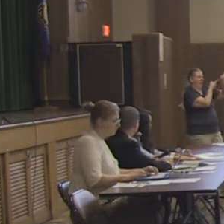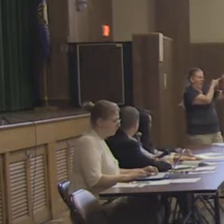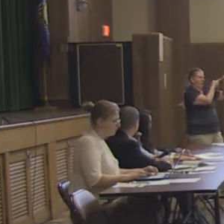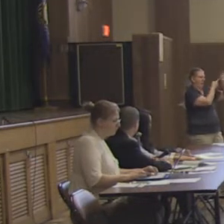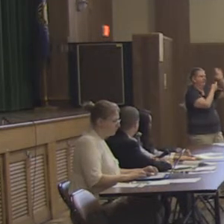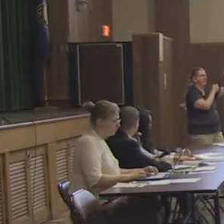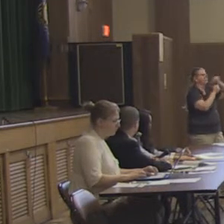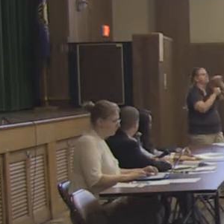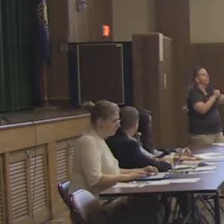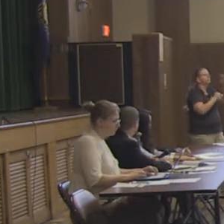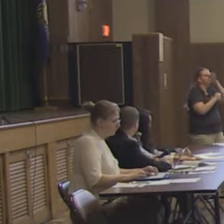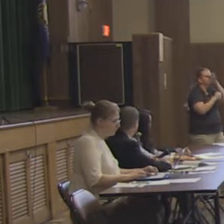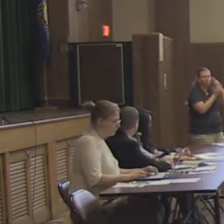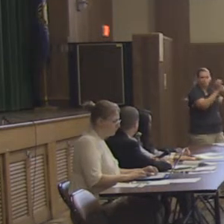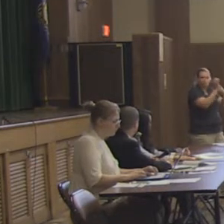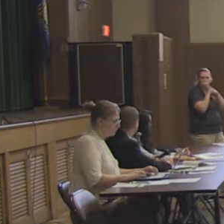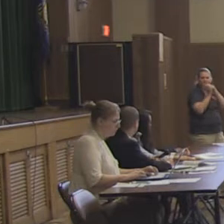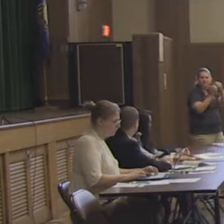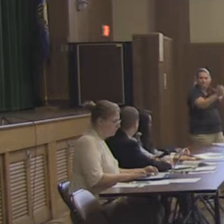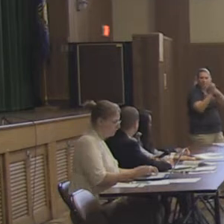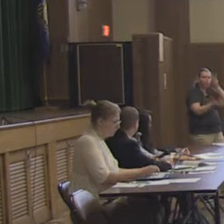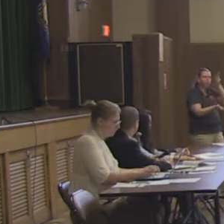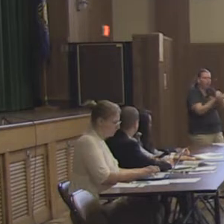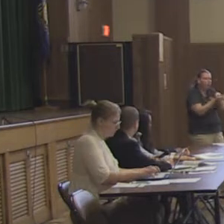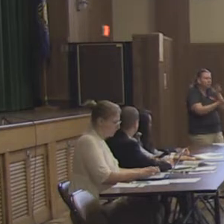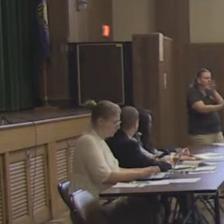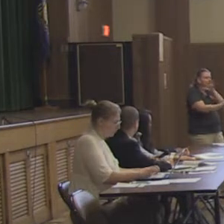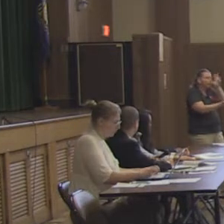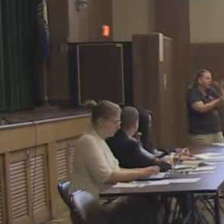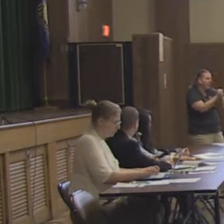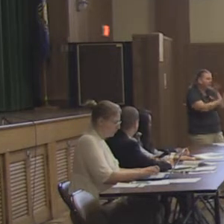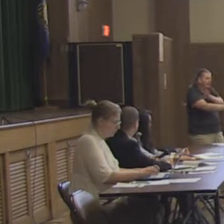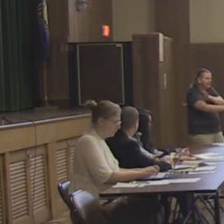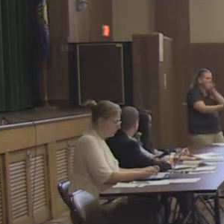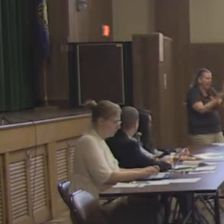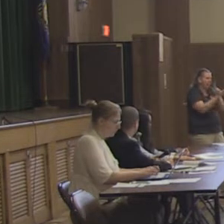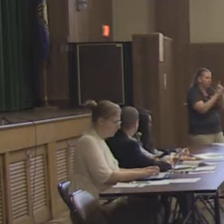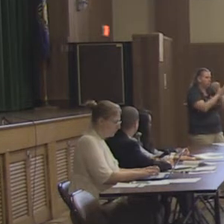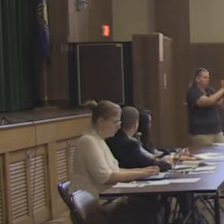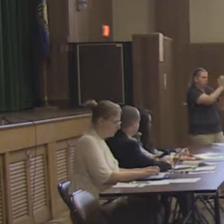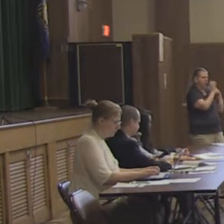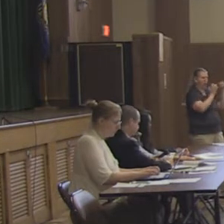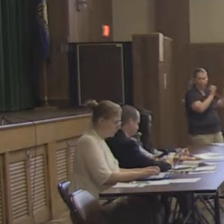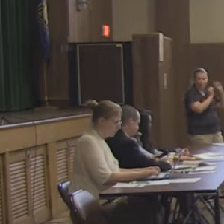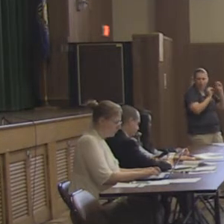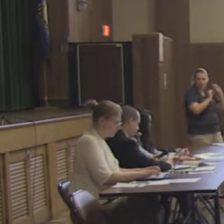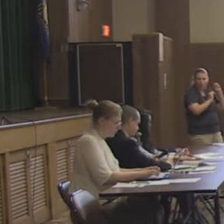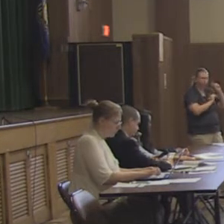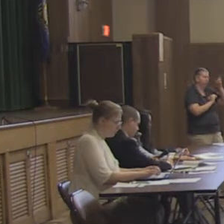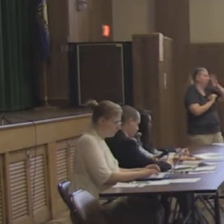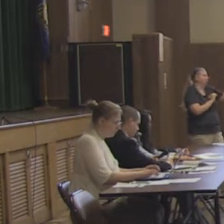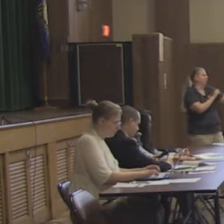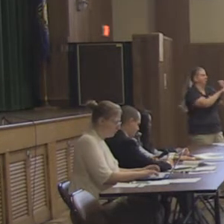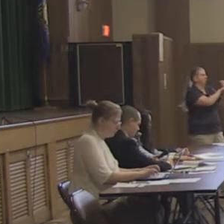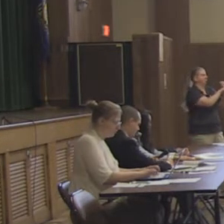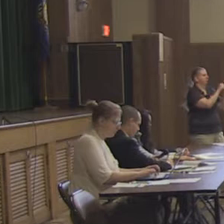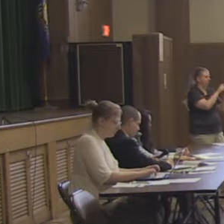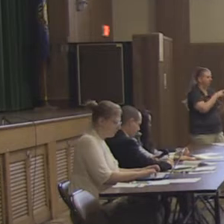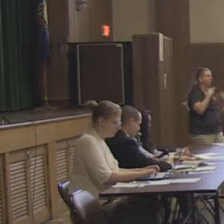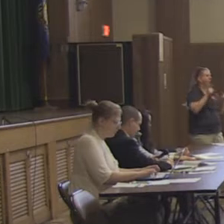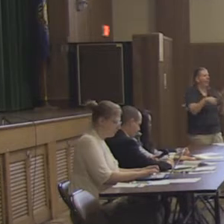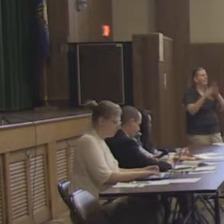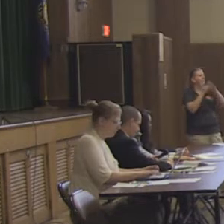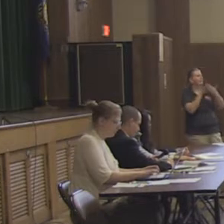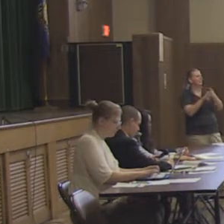is easier to get their hours for their licensure through a Department of Public Instruction. It's an easier